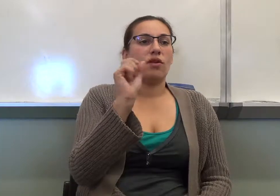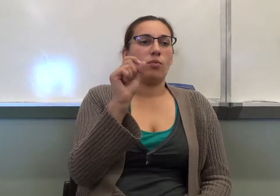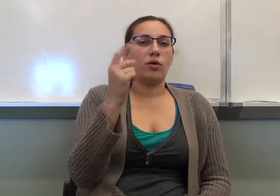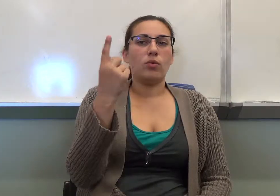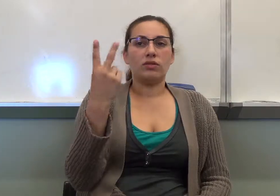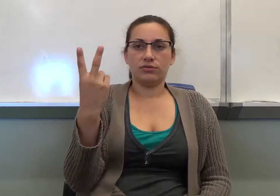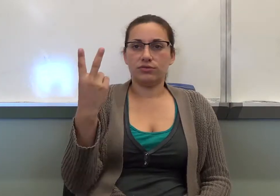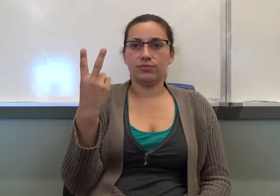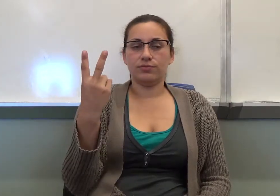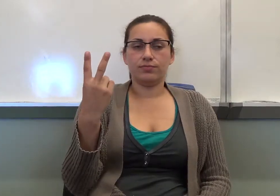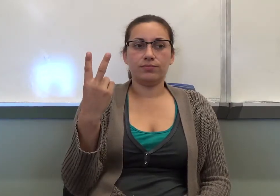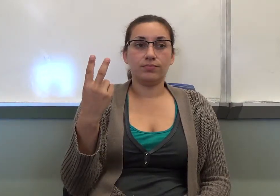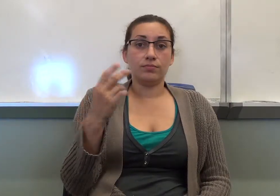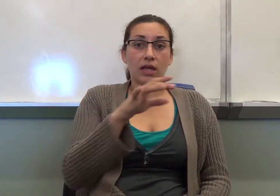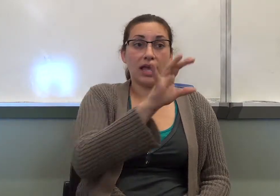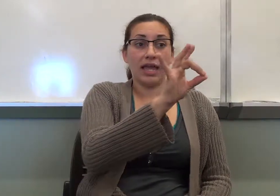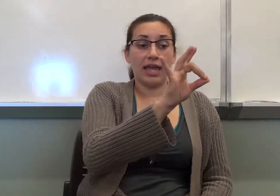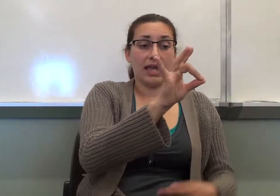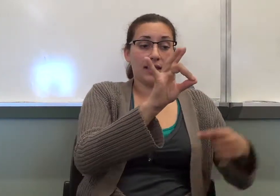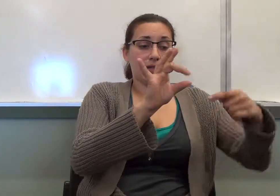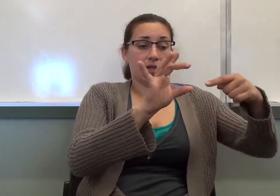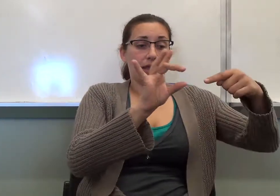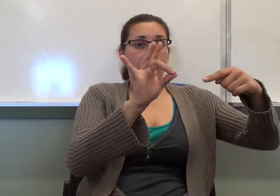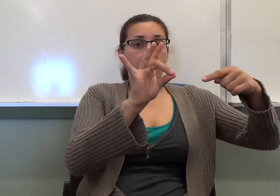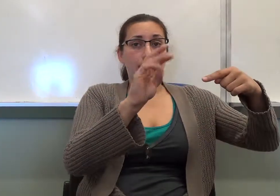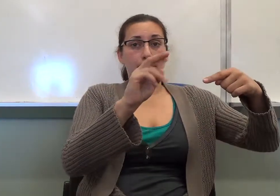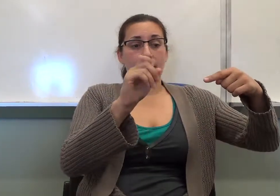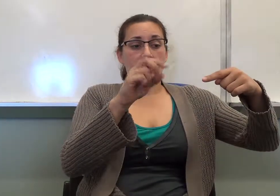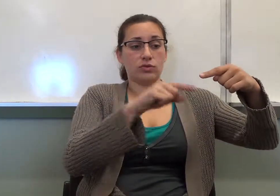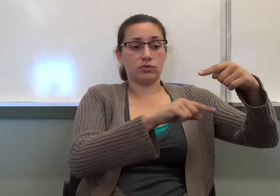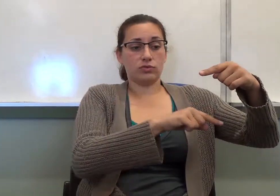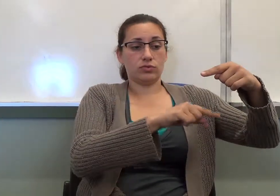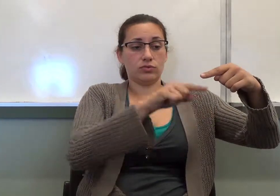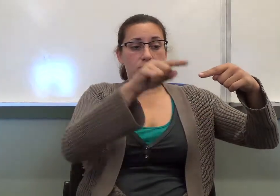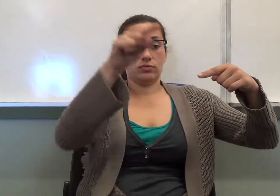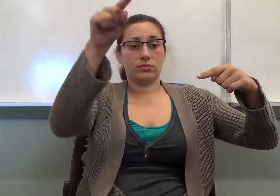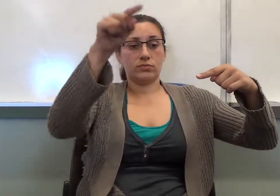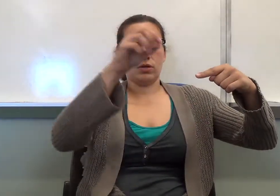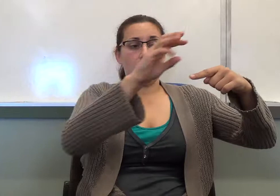So 8 meters across, all the way around, more than 25 meters.